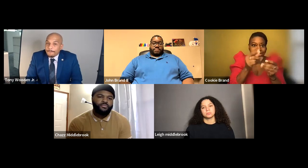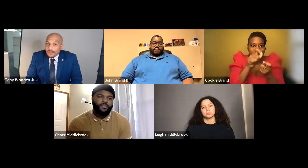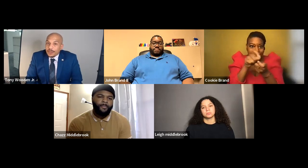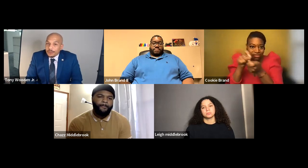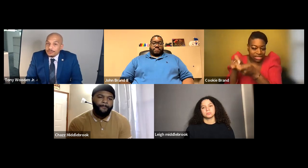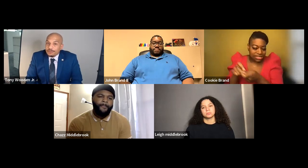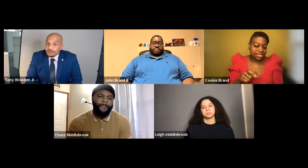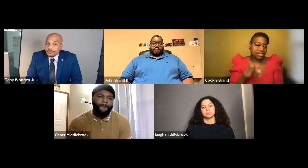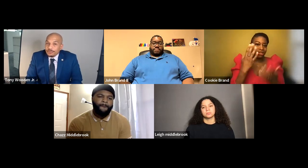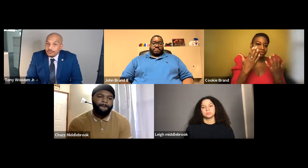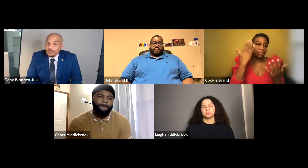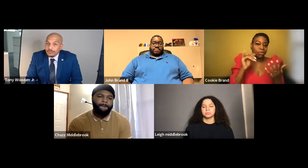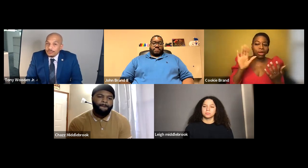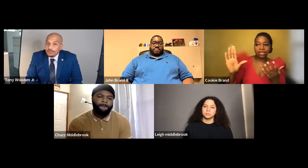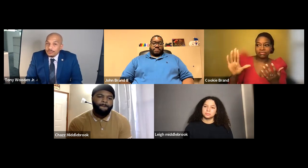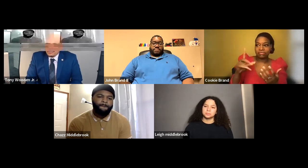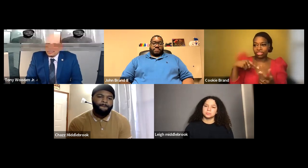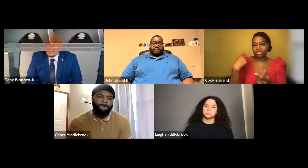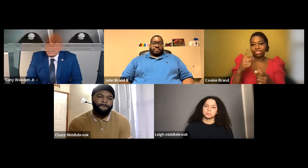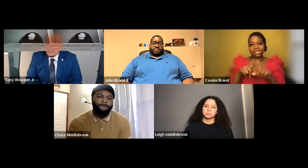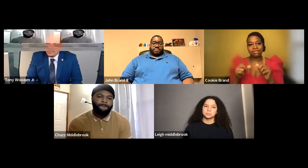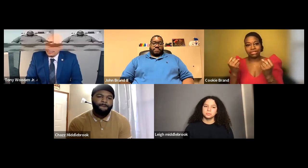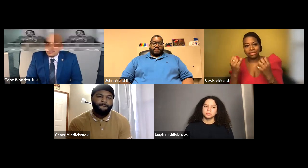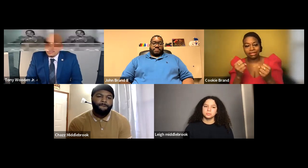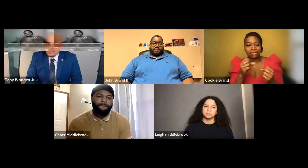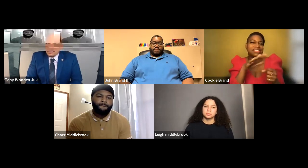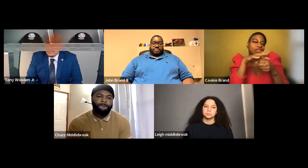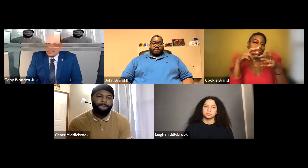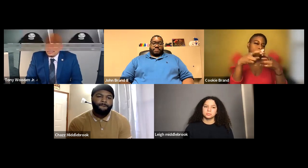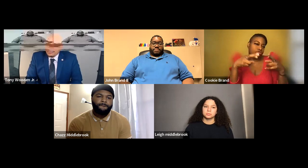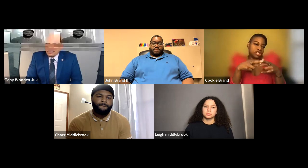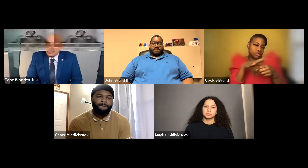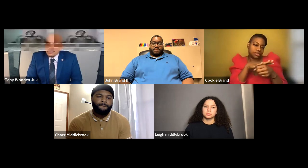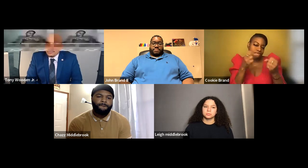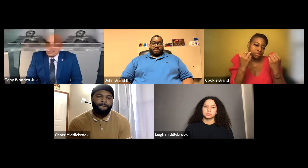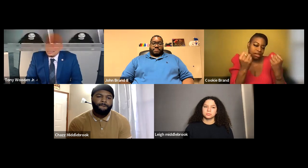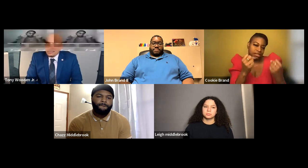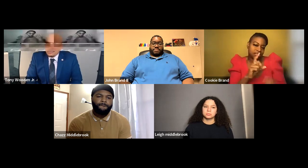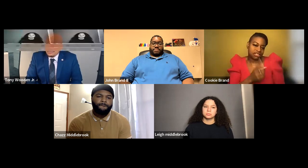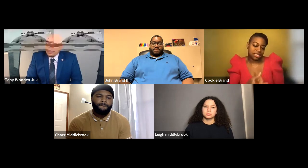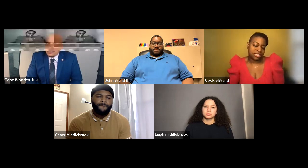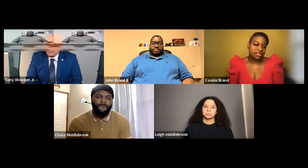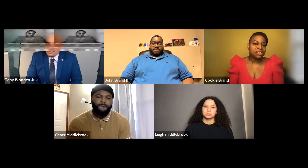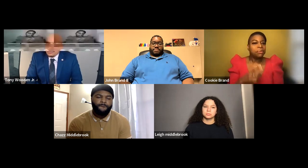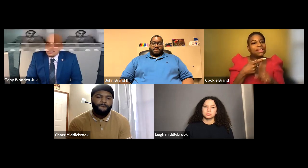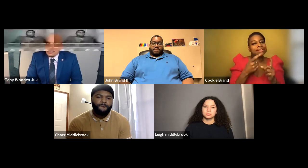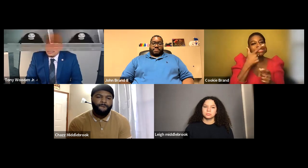generation, then how it's passed down from generation to generation specifically. And you have to think about really